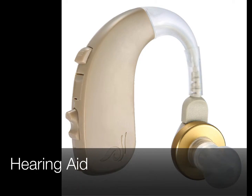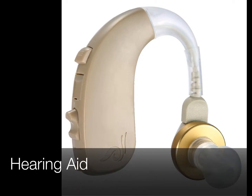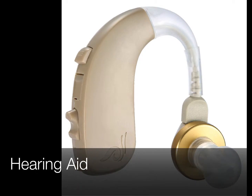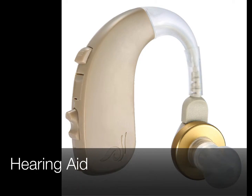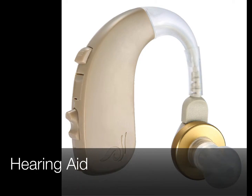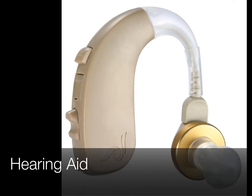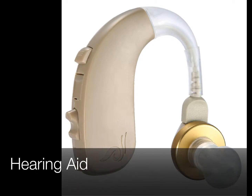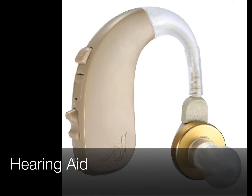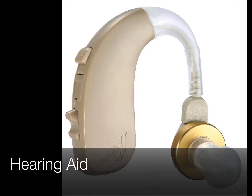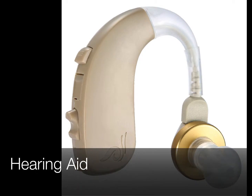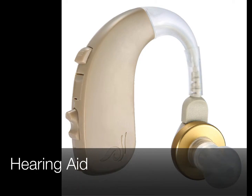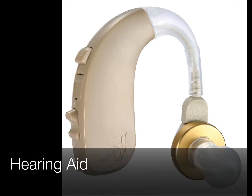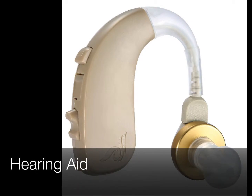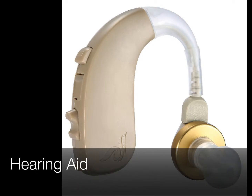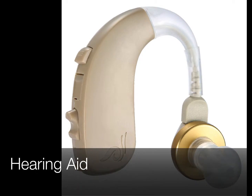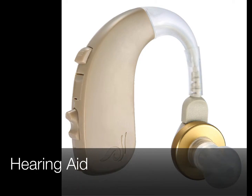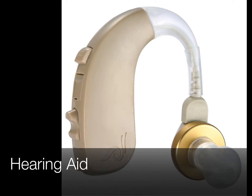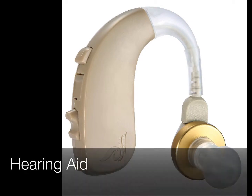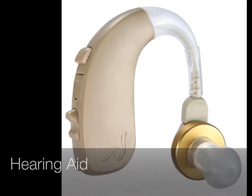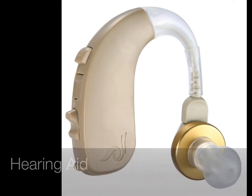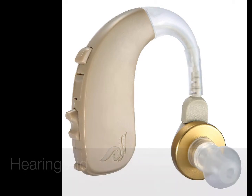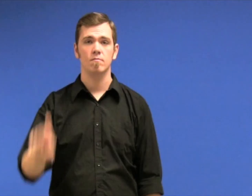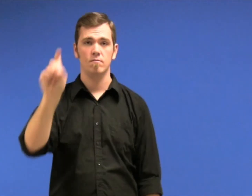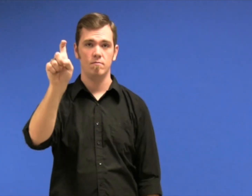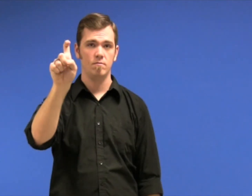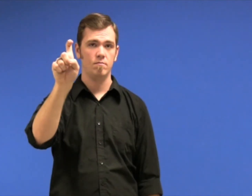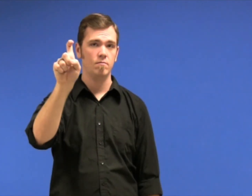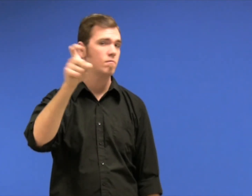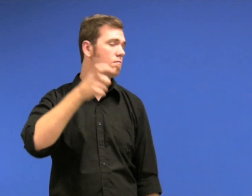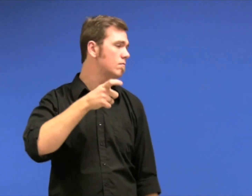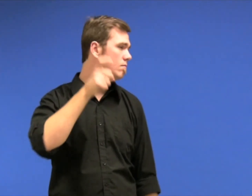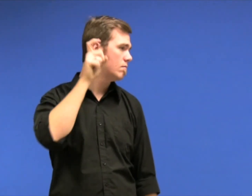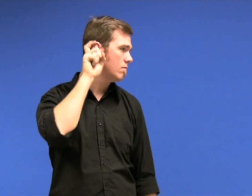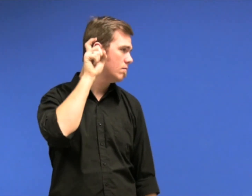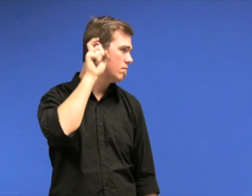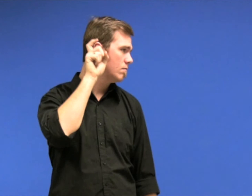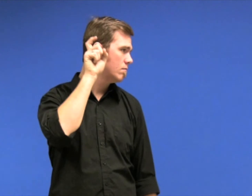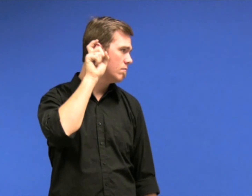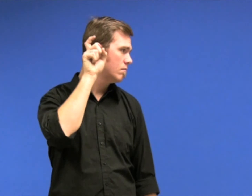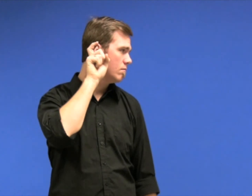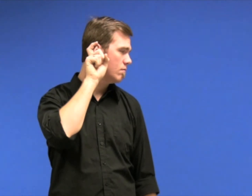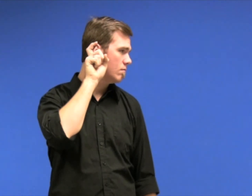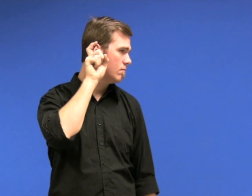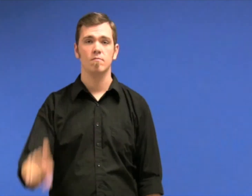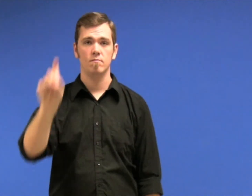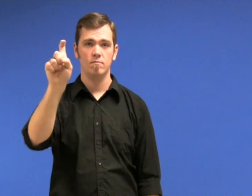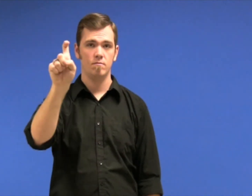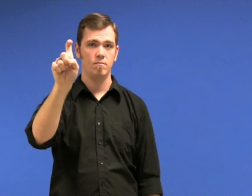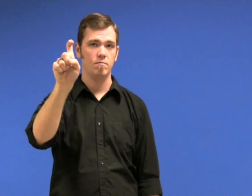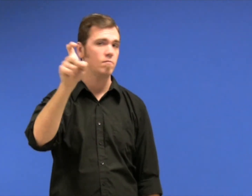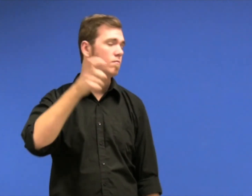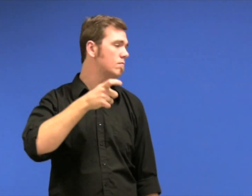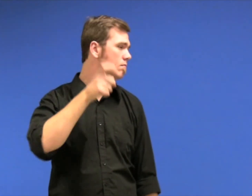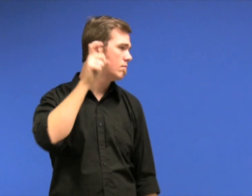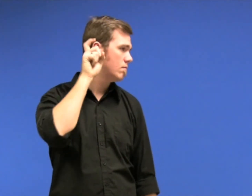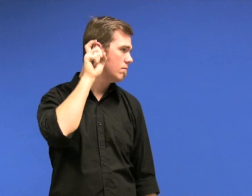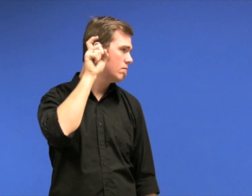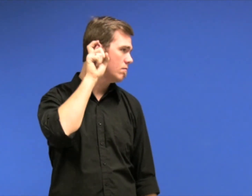All right, so the sign for hearing aid, so the noun hearing aid is just a tap, hearing aid. Hearing aid.